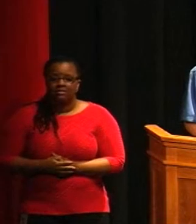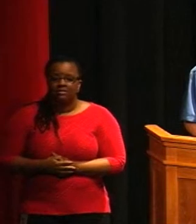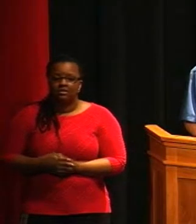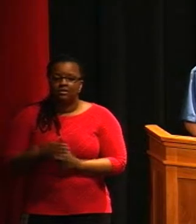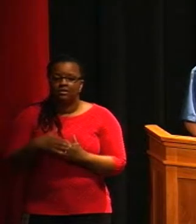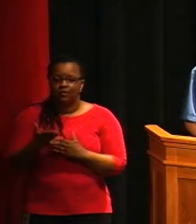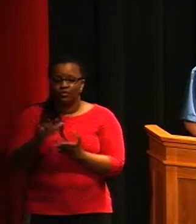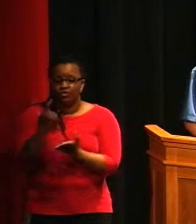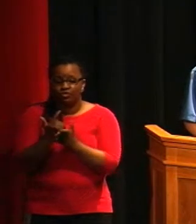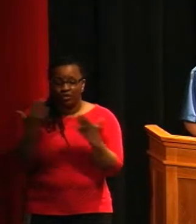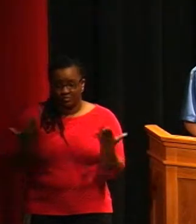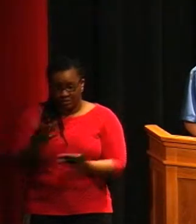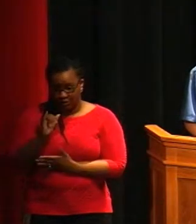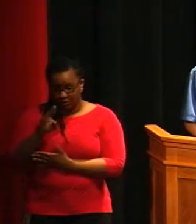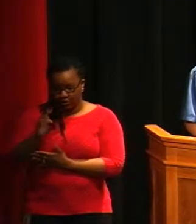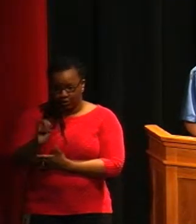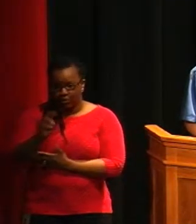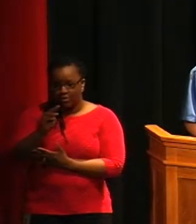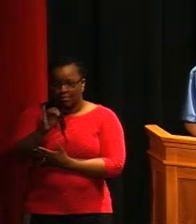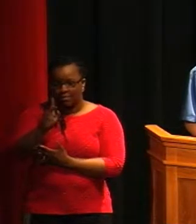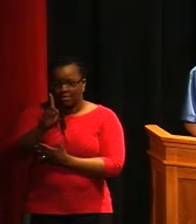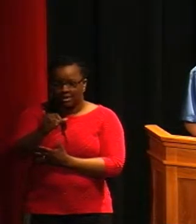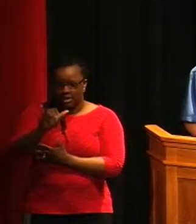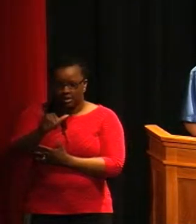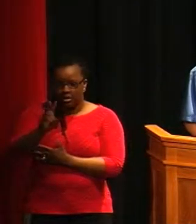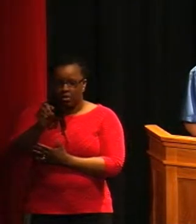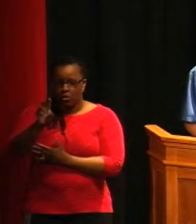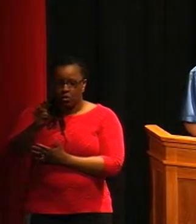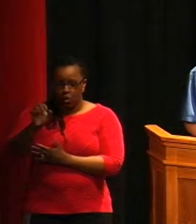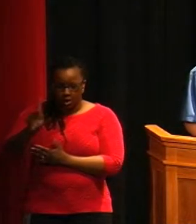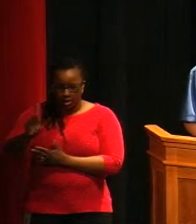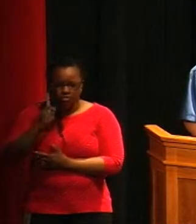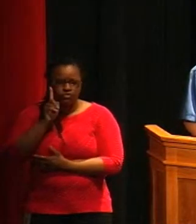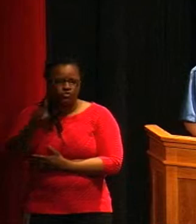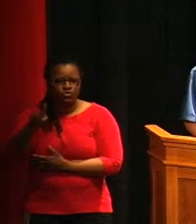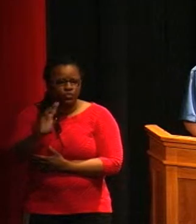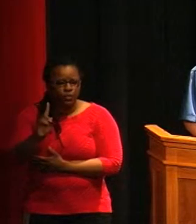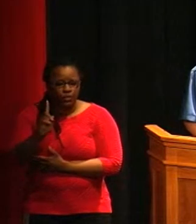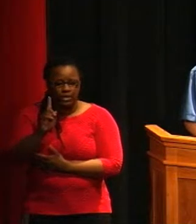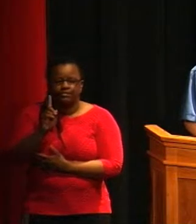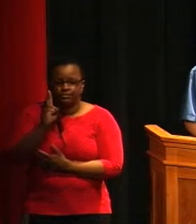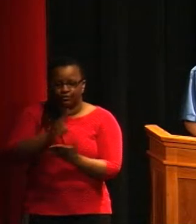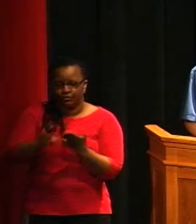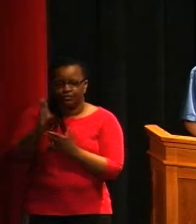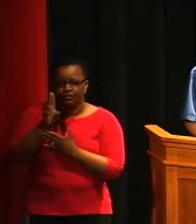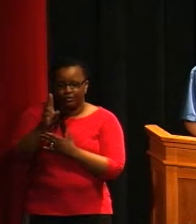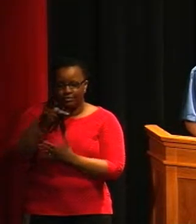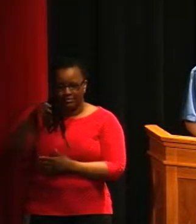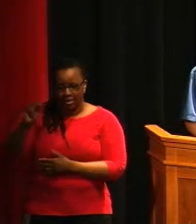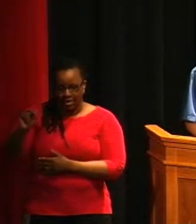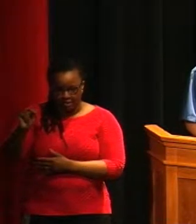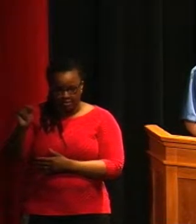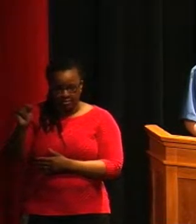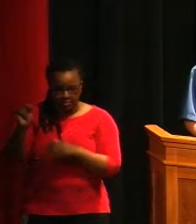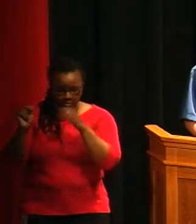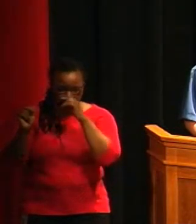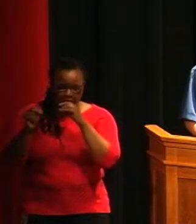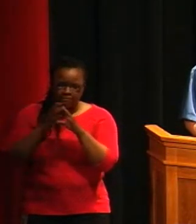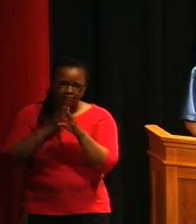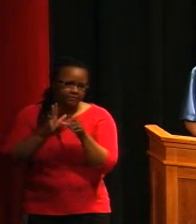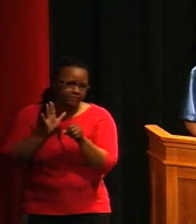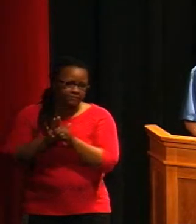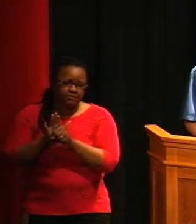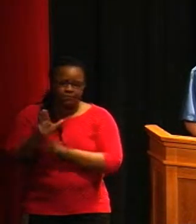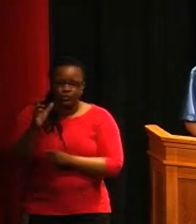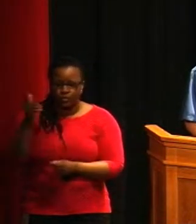June, Michaela Warwick will be attending the University of Pennsylvania on a full QuestBridge scholarship,